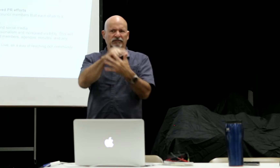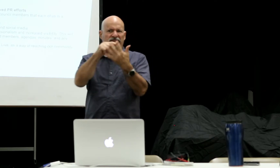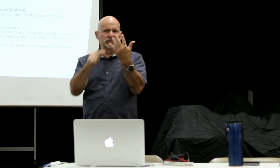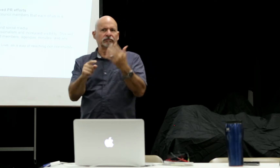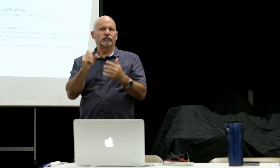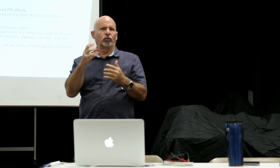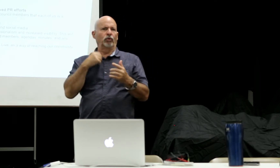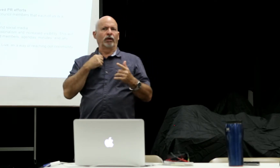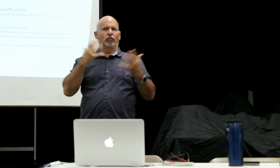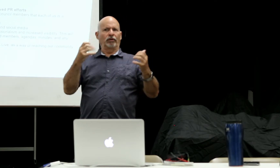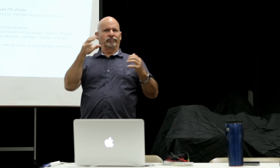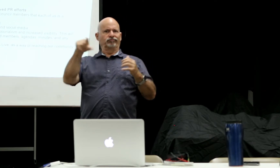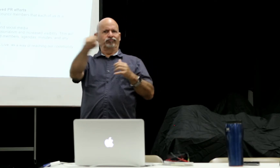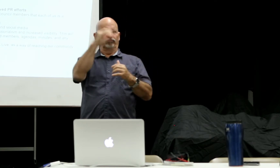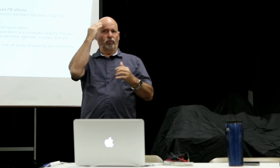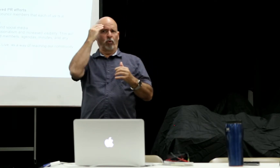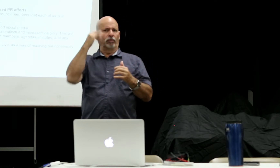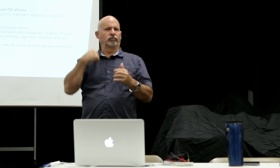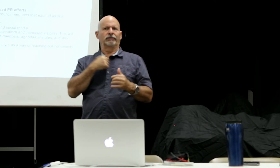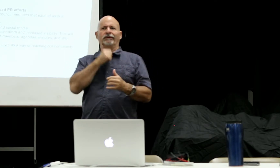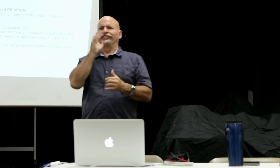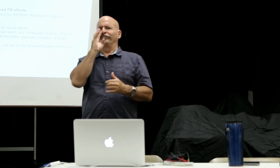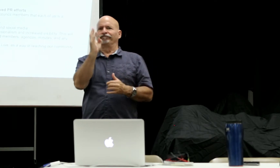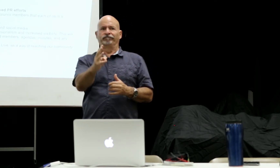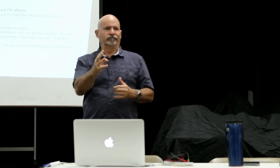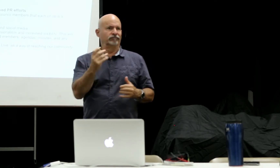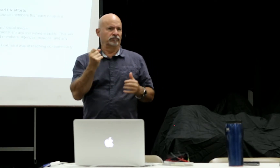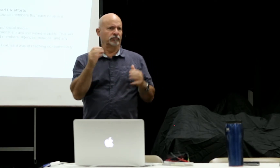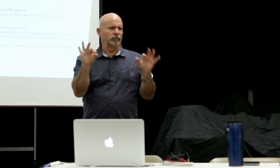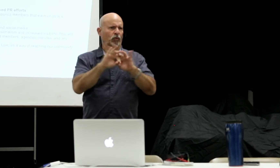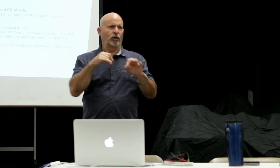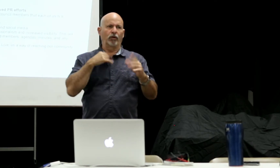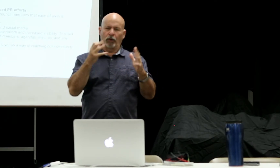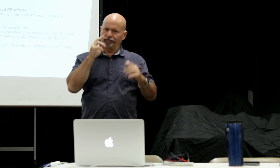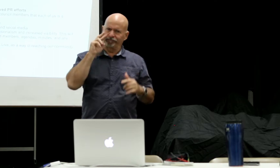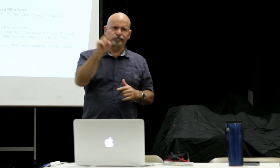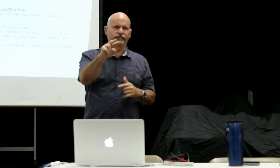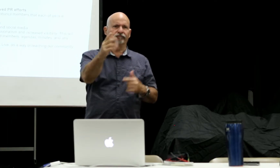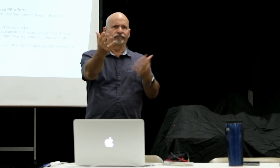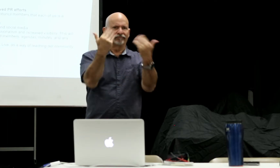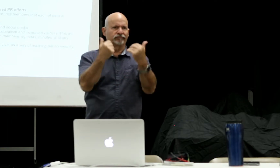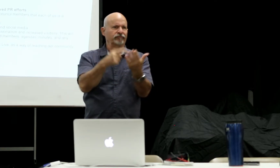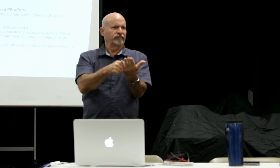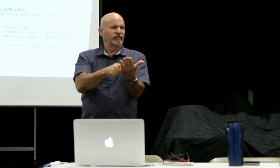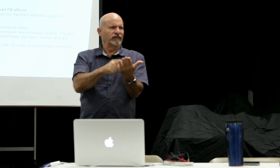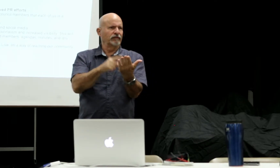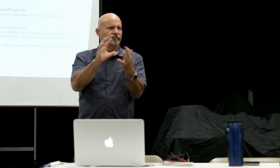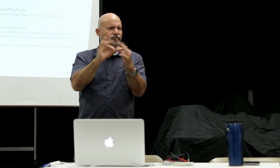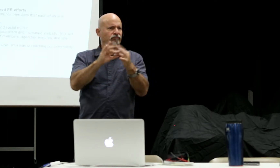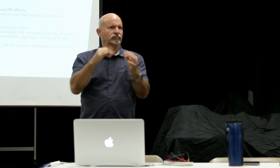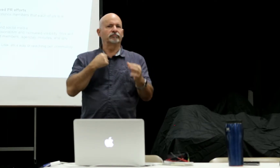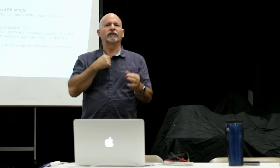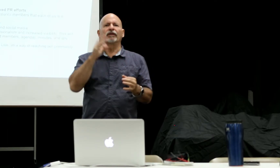concerns for things that need to be fixed or repaired, quote unquote. So yes, please bring those to